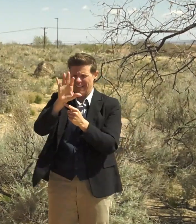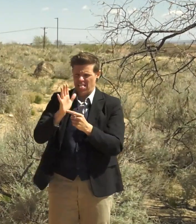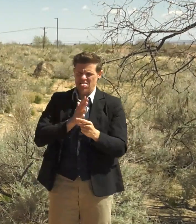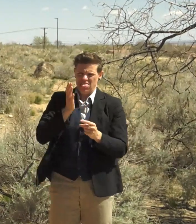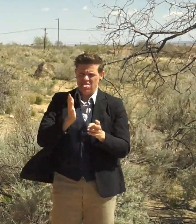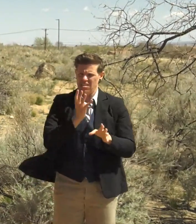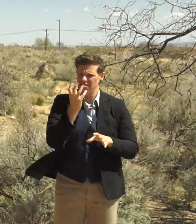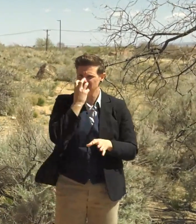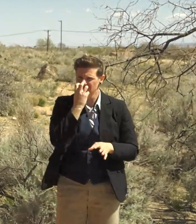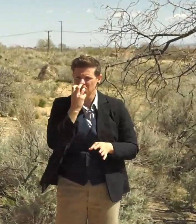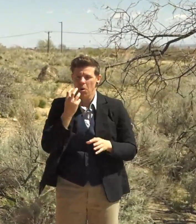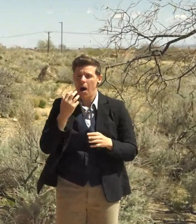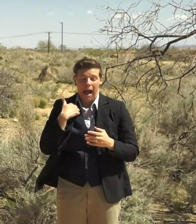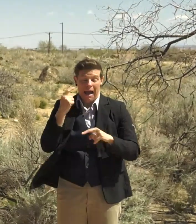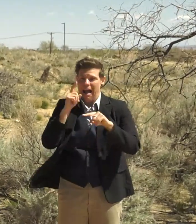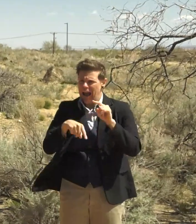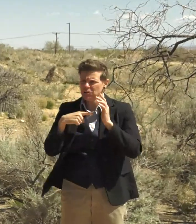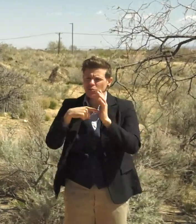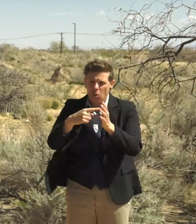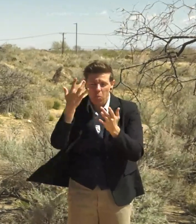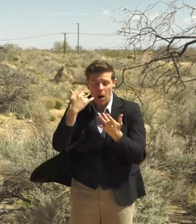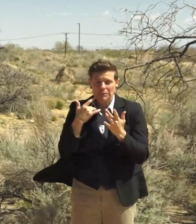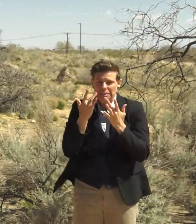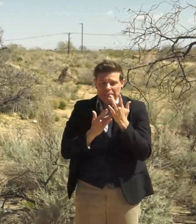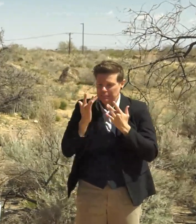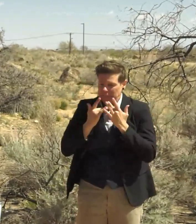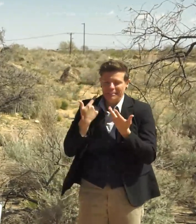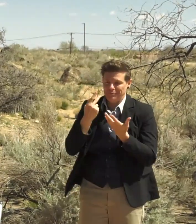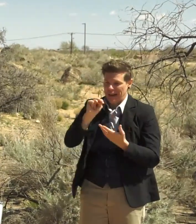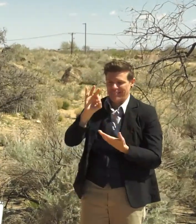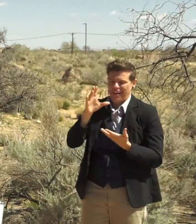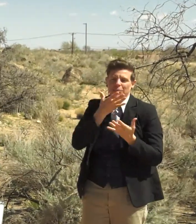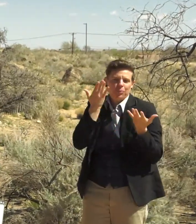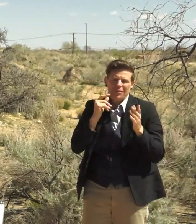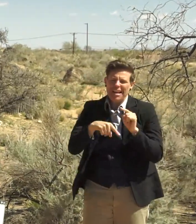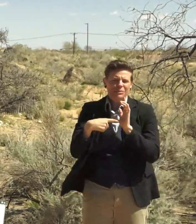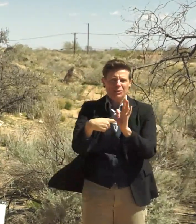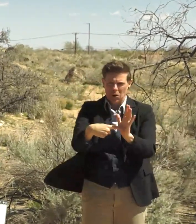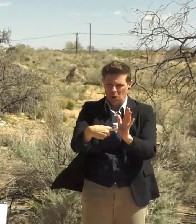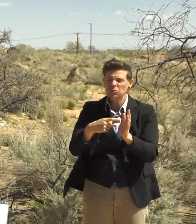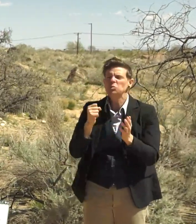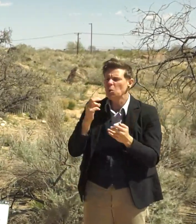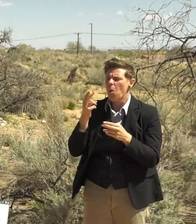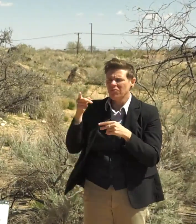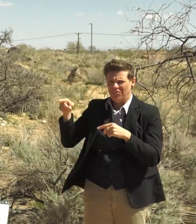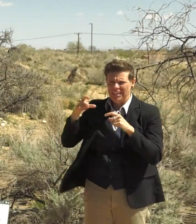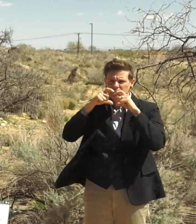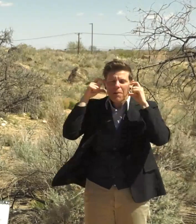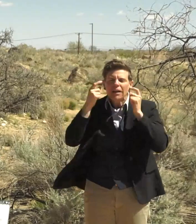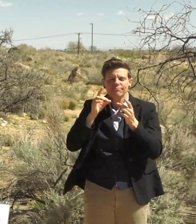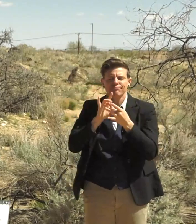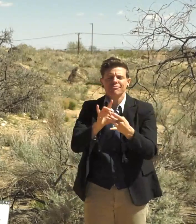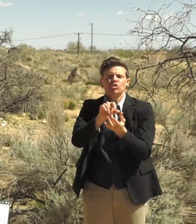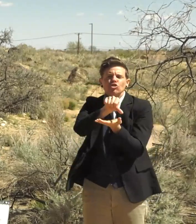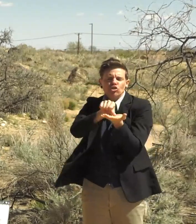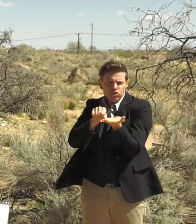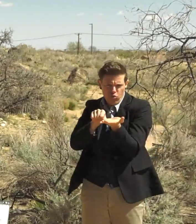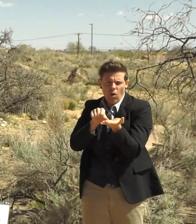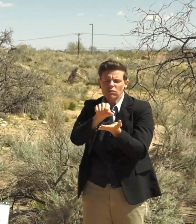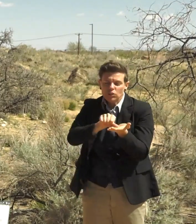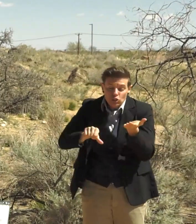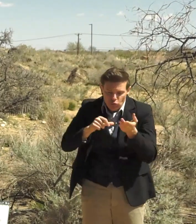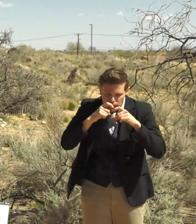is a surgical mask. Some people have these at home already. Even these should really be saved. Don't go out and try to get a hold of these. This is stuff that